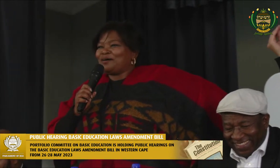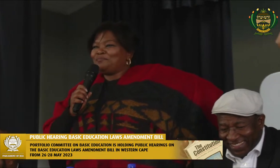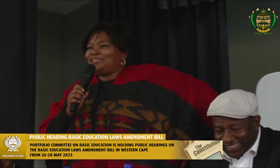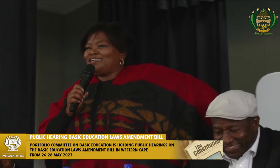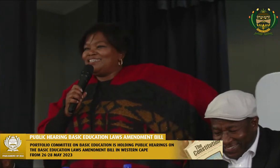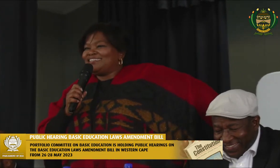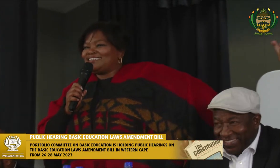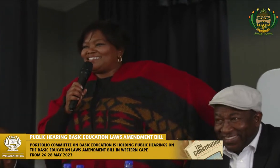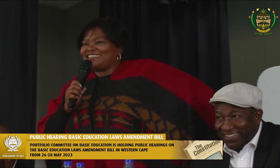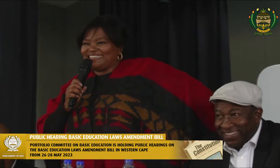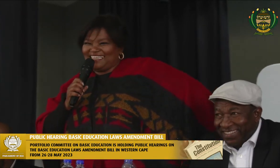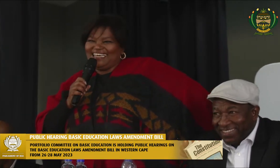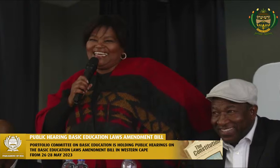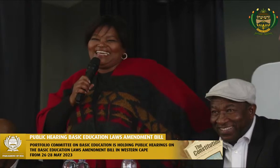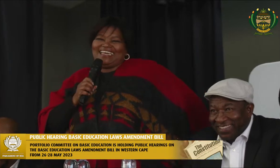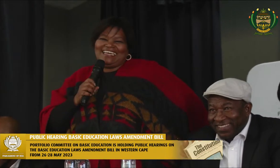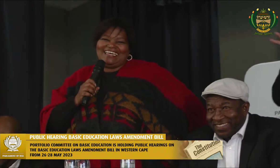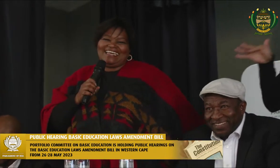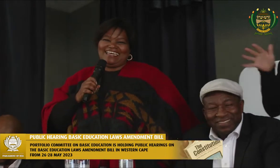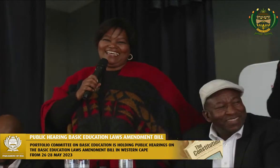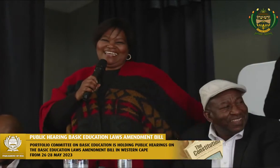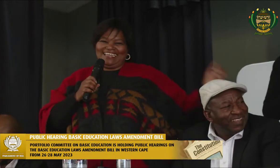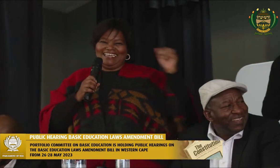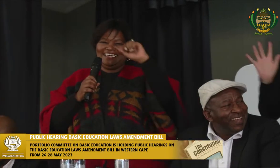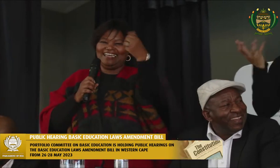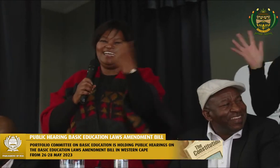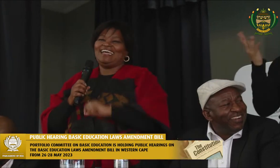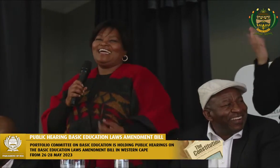Goeiemiddag, weeskapenaars.